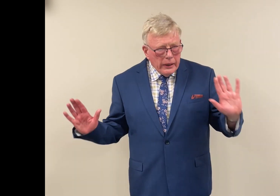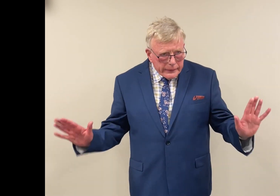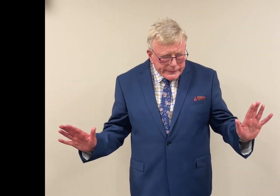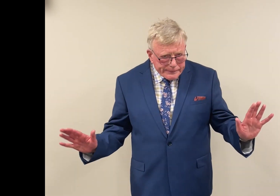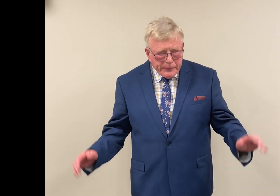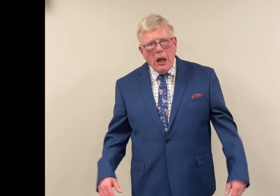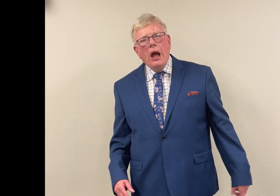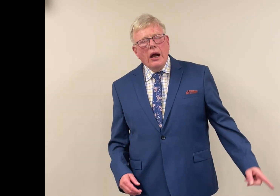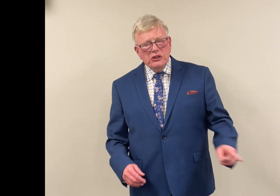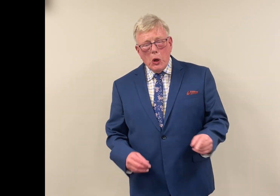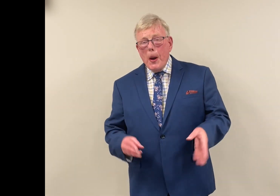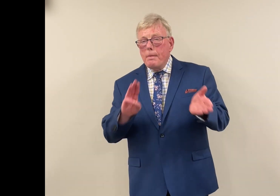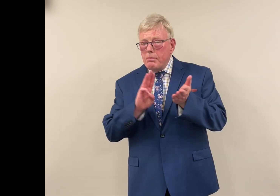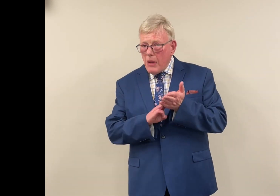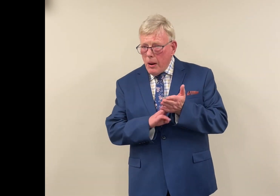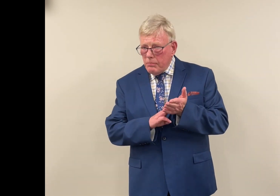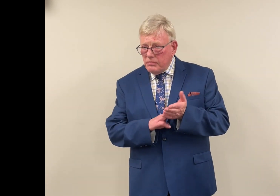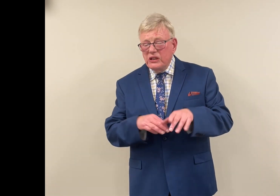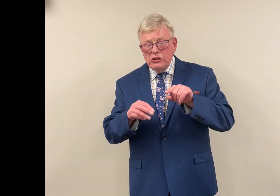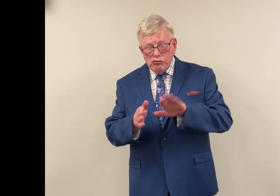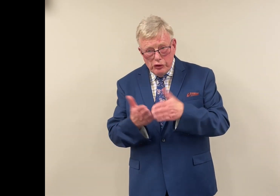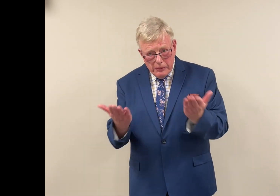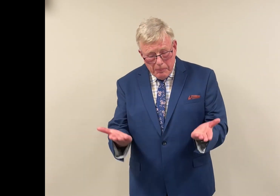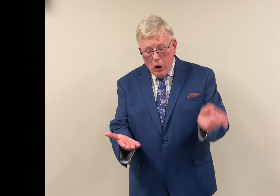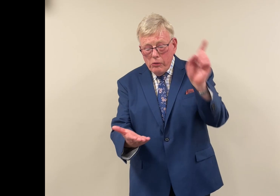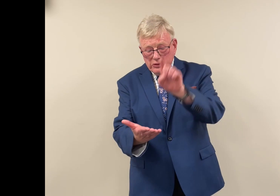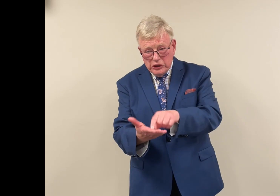and I wasn't happy there.